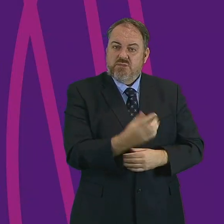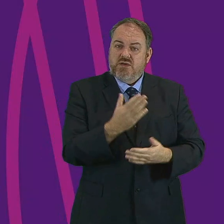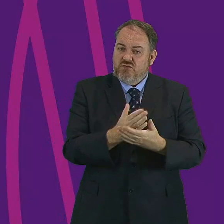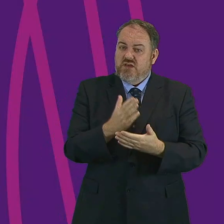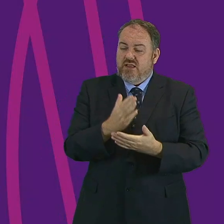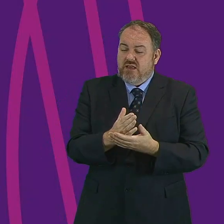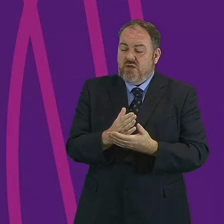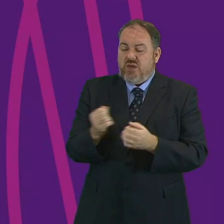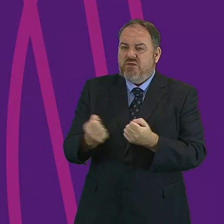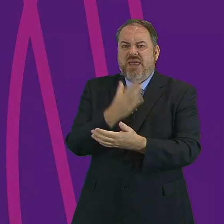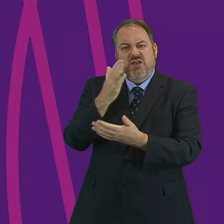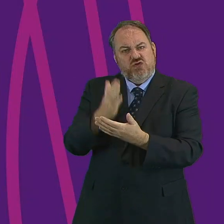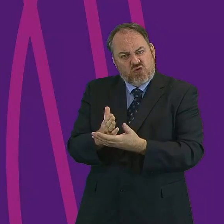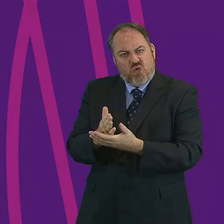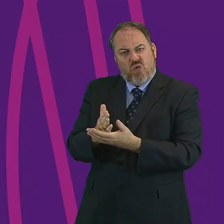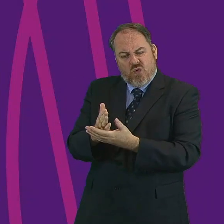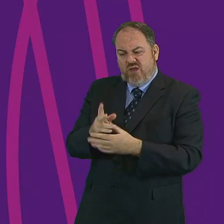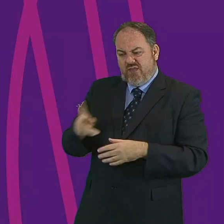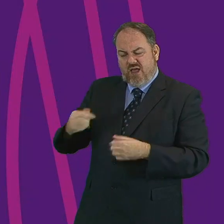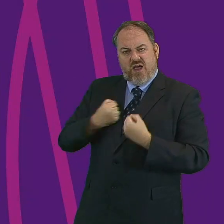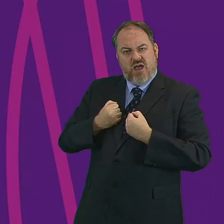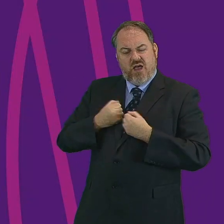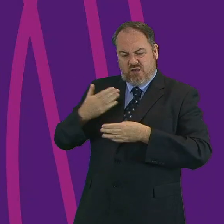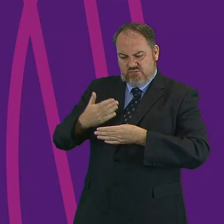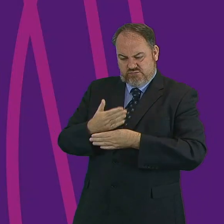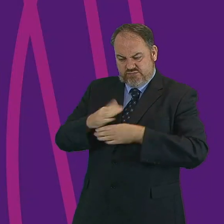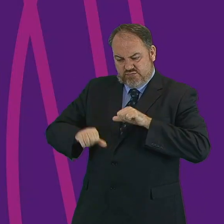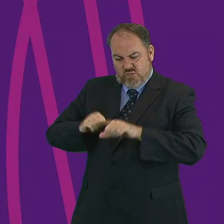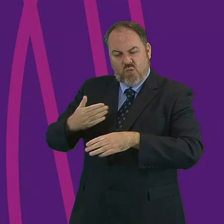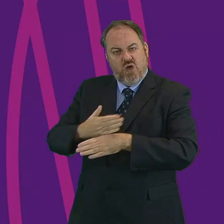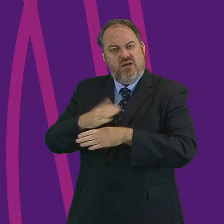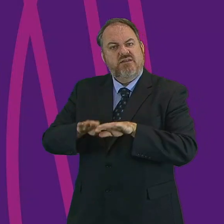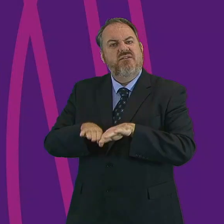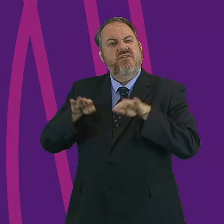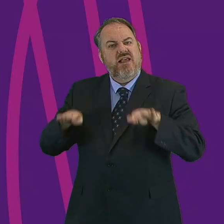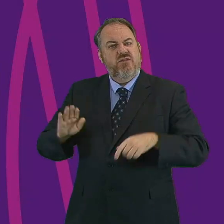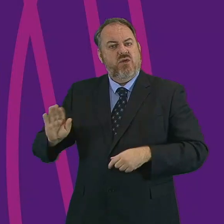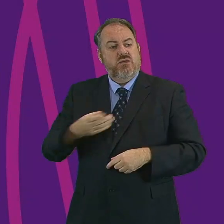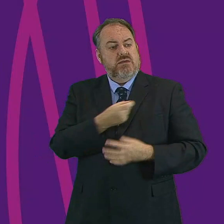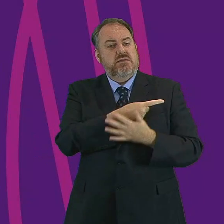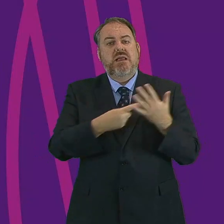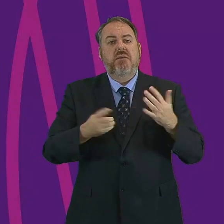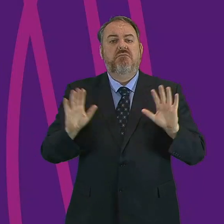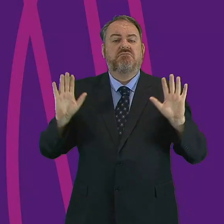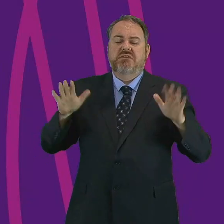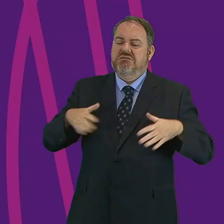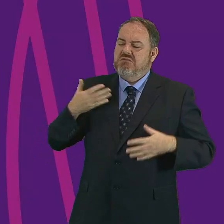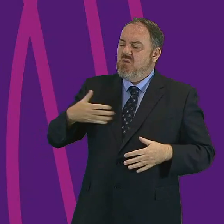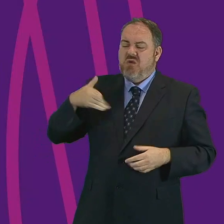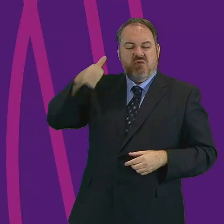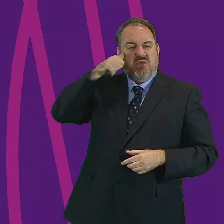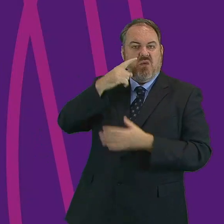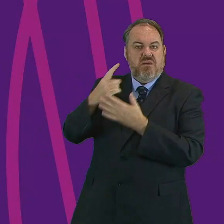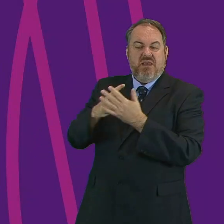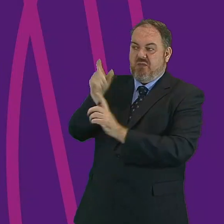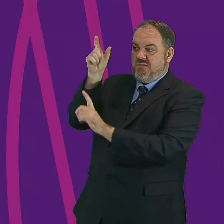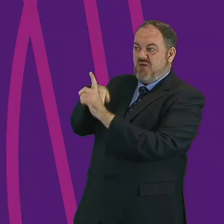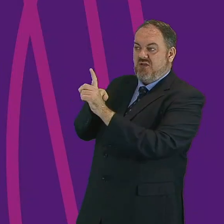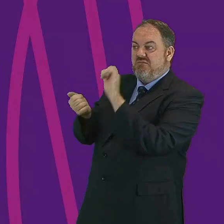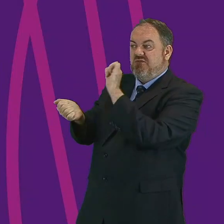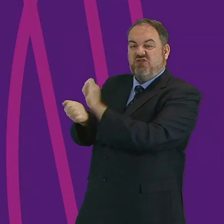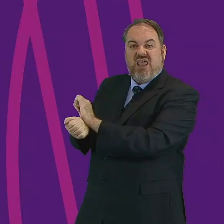I absolutely recognise that. The fact is, not all victims want to be informed of a prisoner's release, because for some